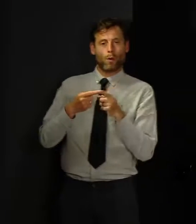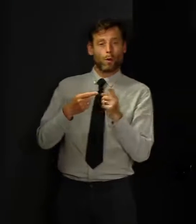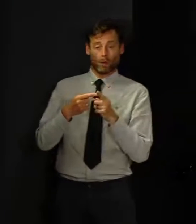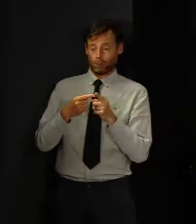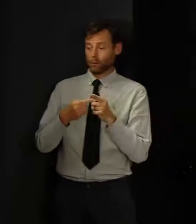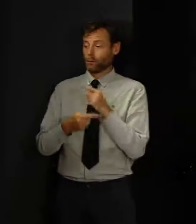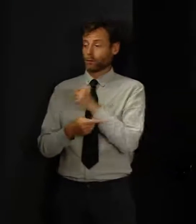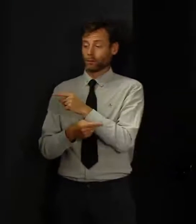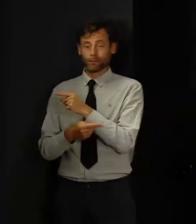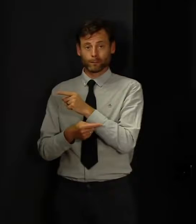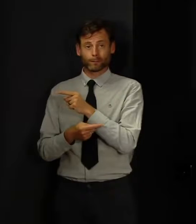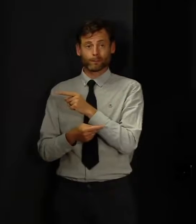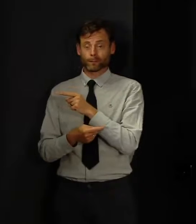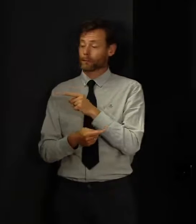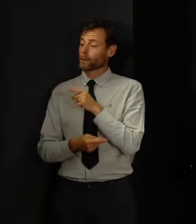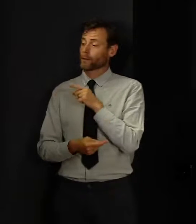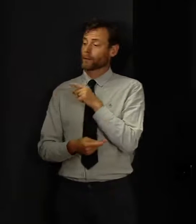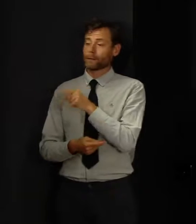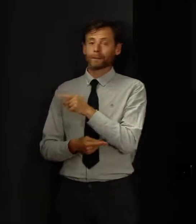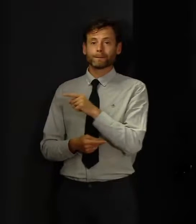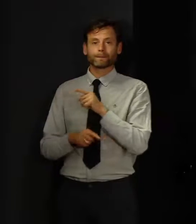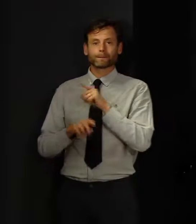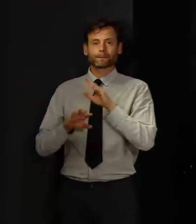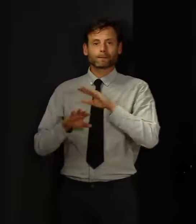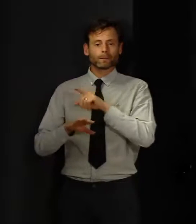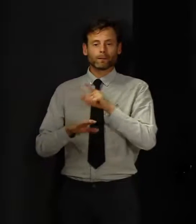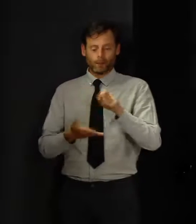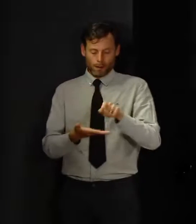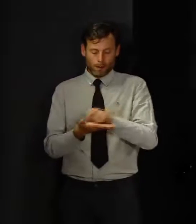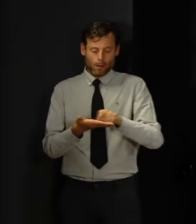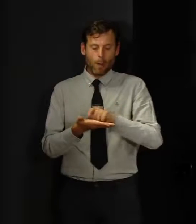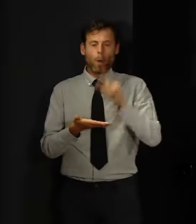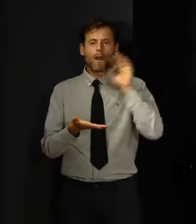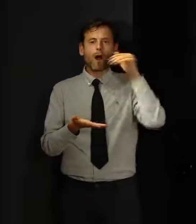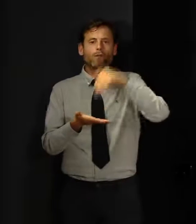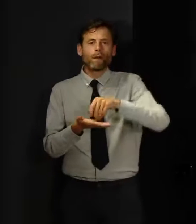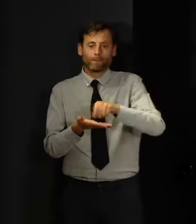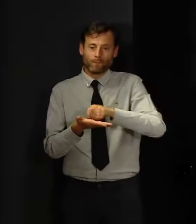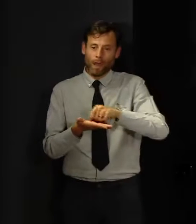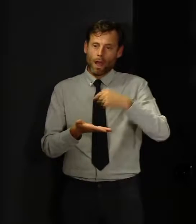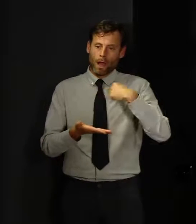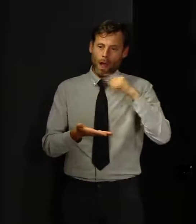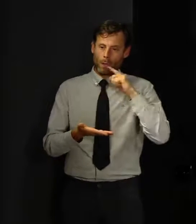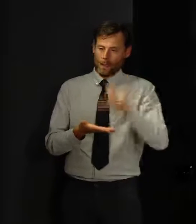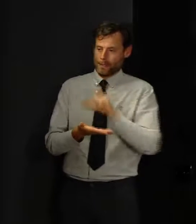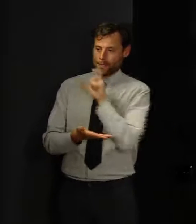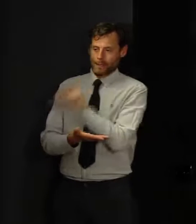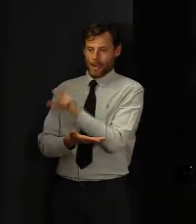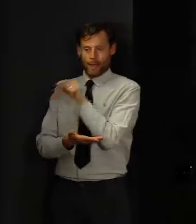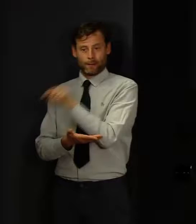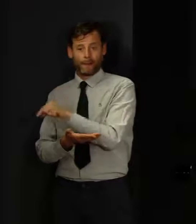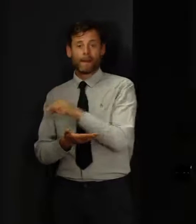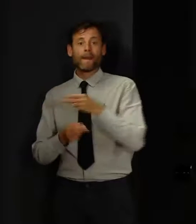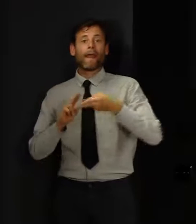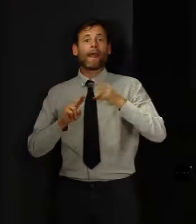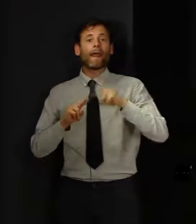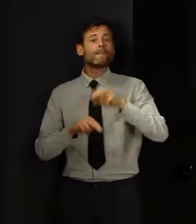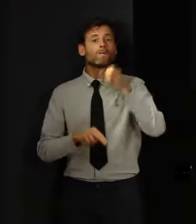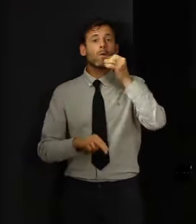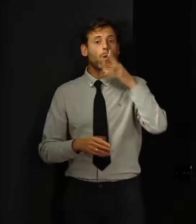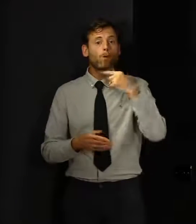or failure to disclose appropriate information, and Border Force will enforce that if necessary through a fine, which